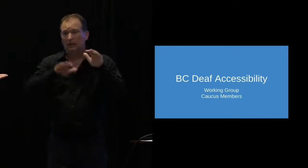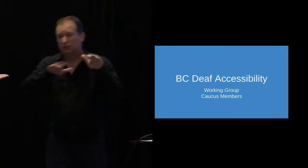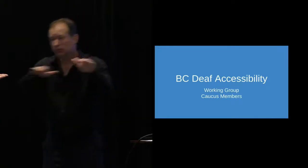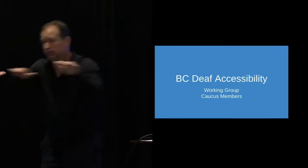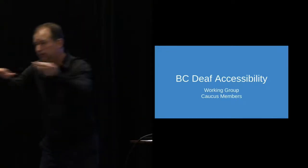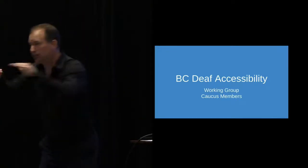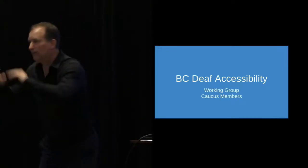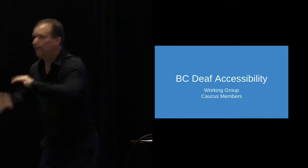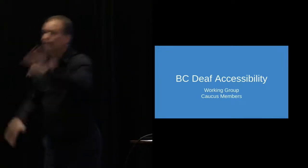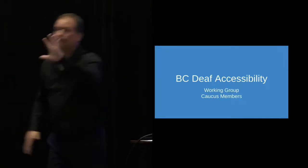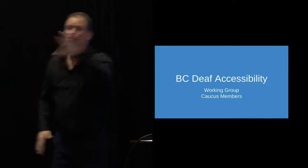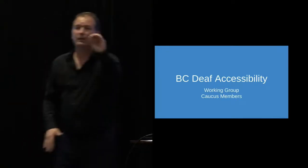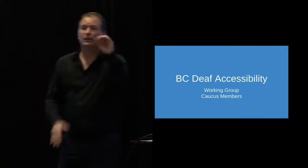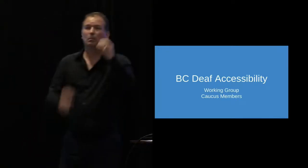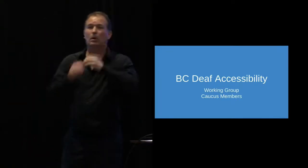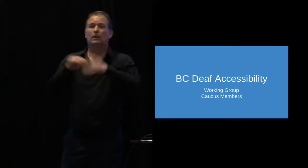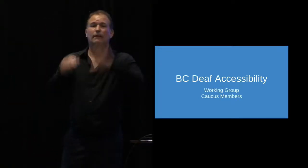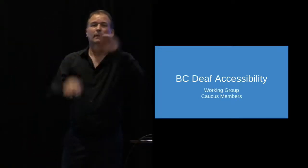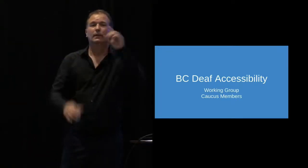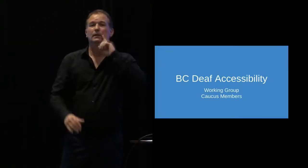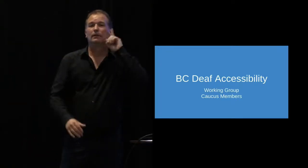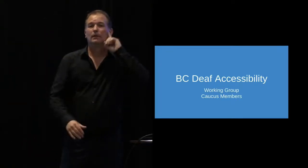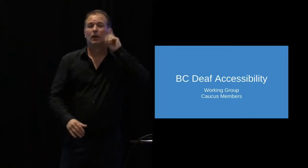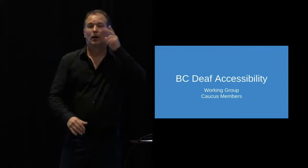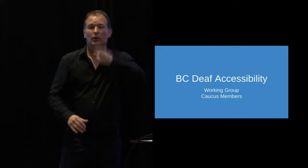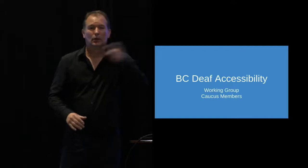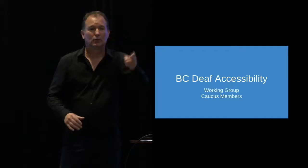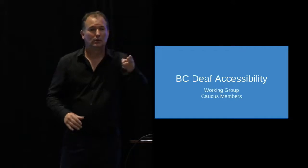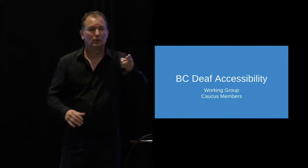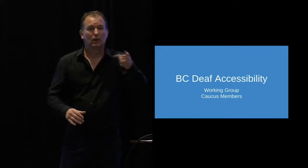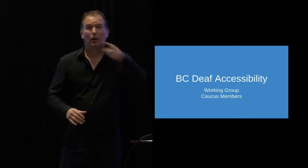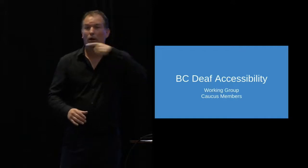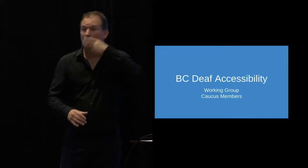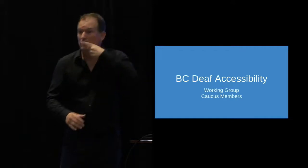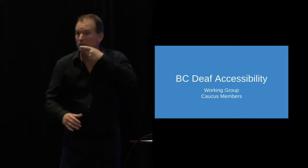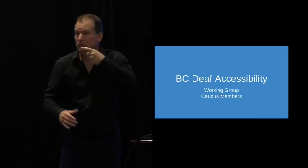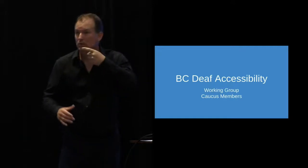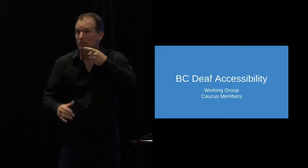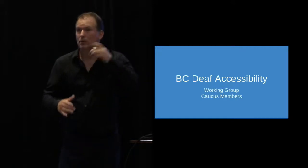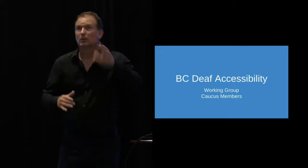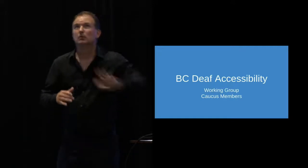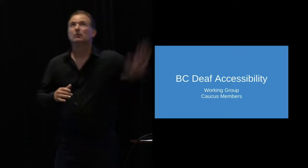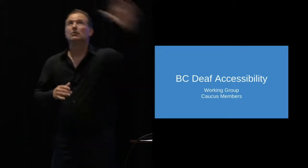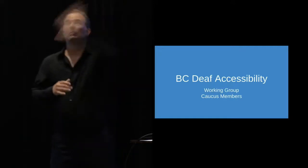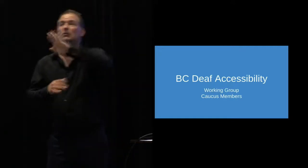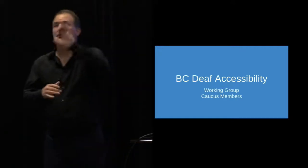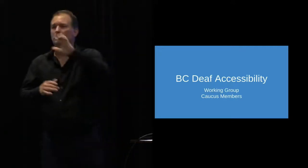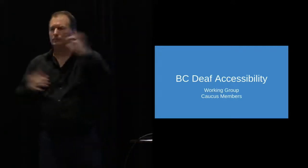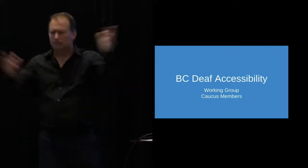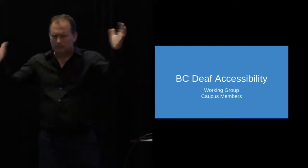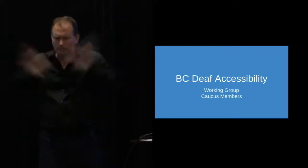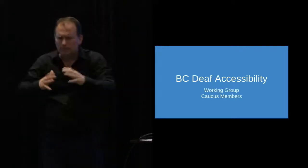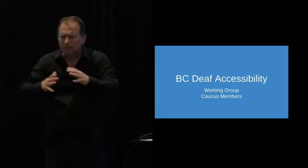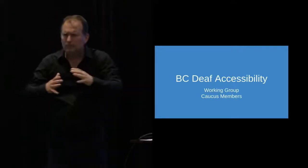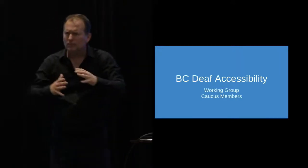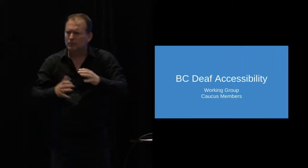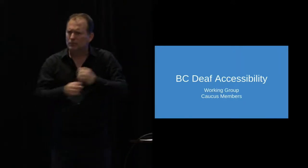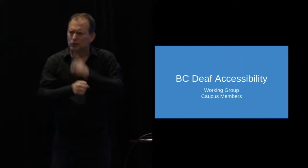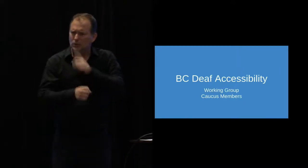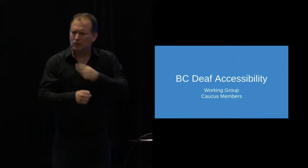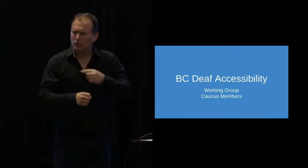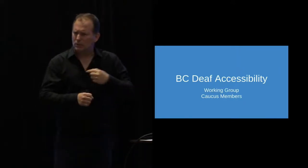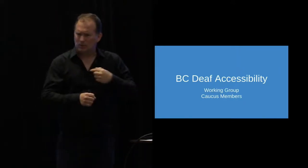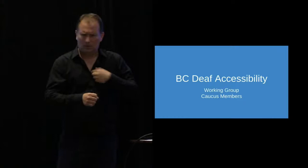Also the BC Deaf Accessibility Working Group and Caucus members. Deaf and hard of hearing